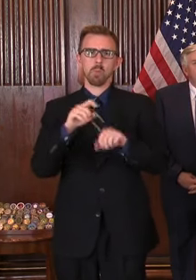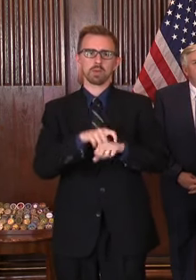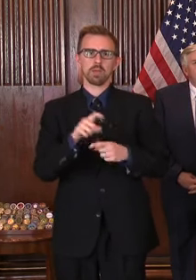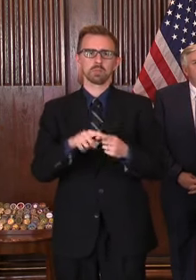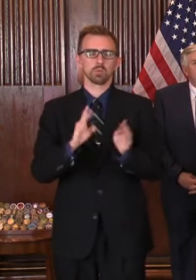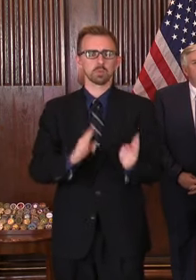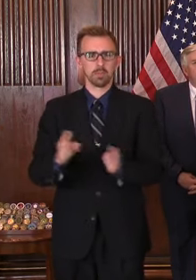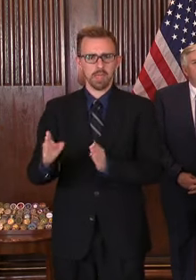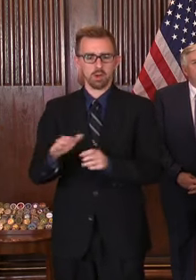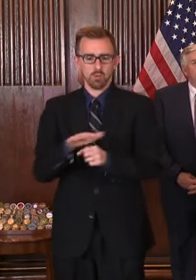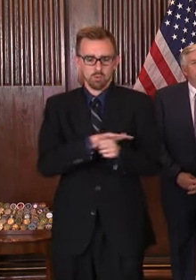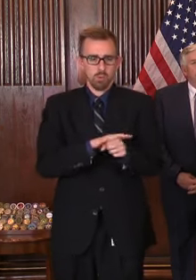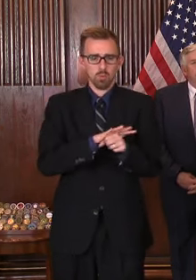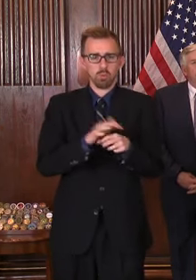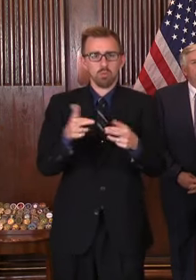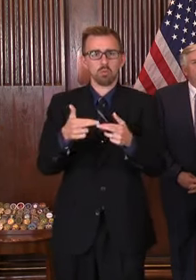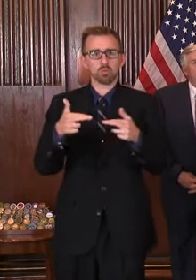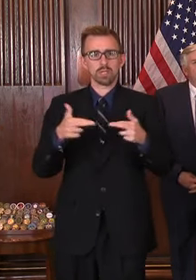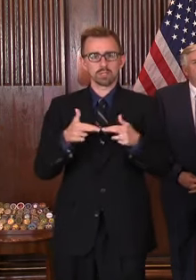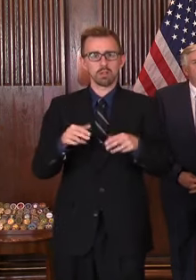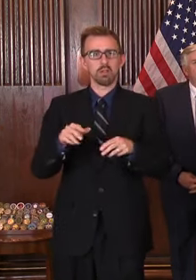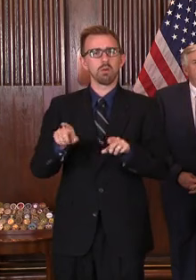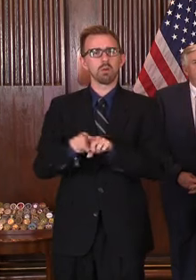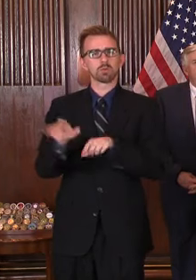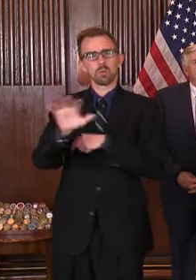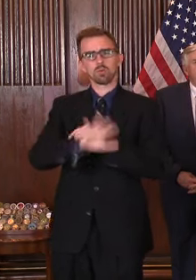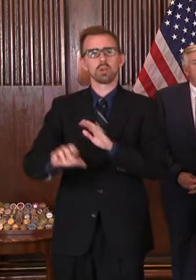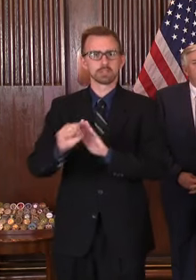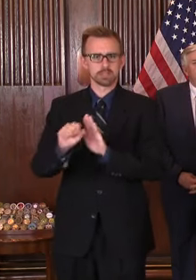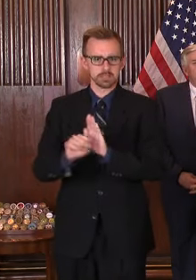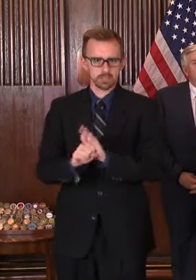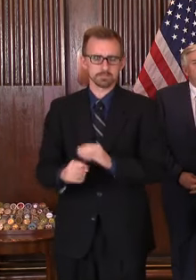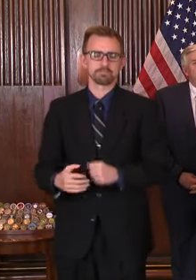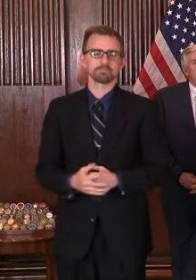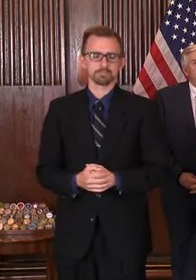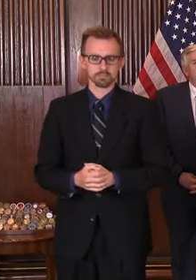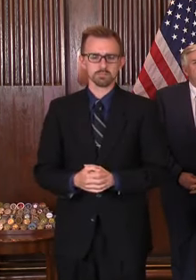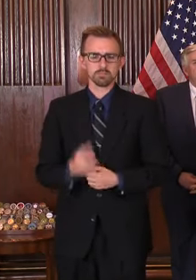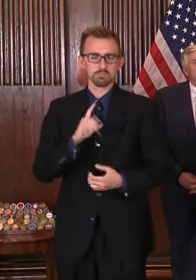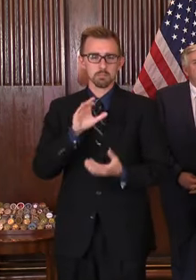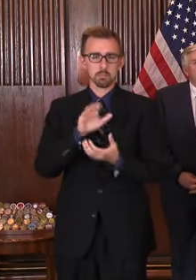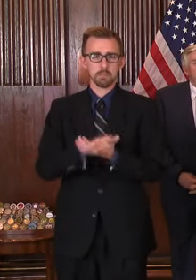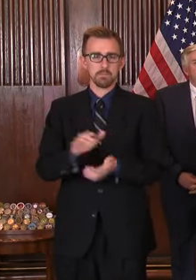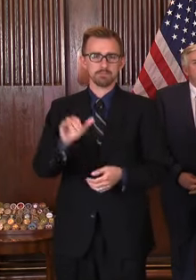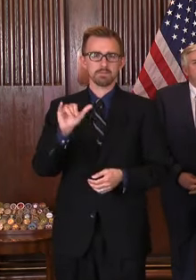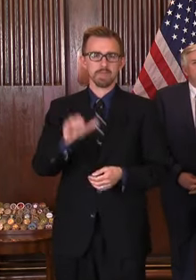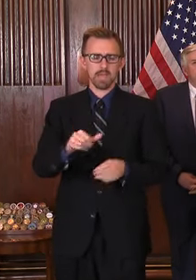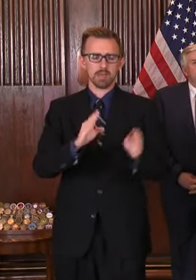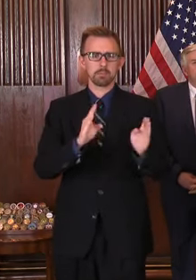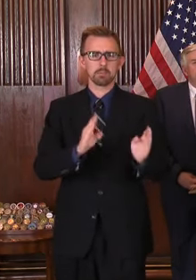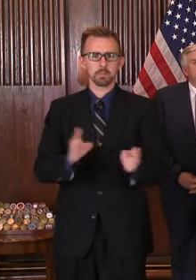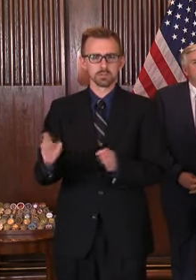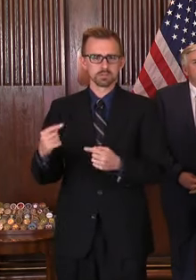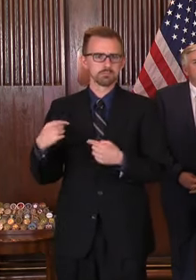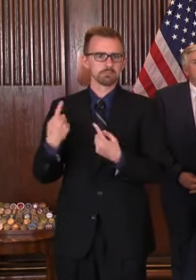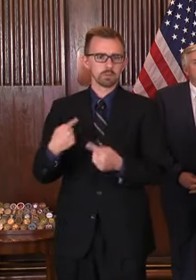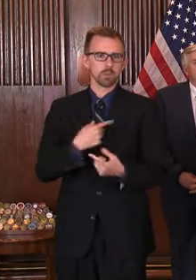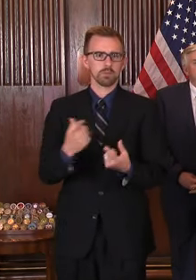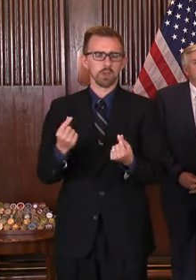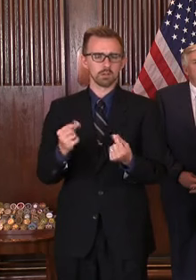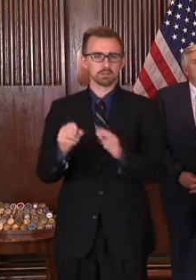prepare both locally, regionally, and across the state. And I believe that it's this preparation and that we've